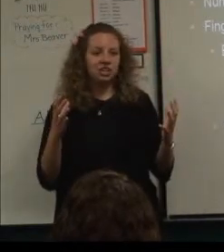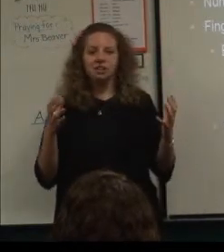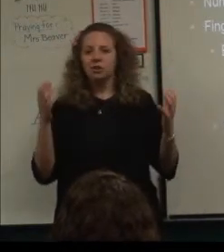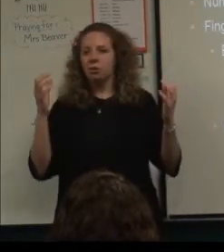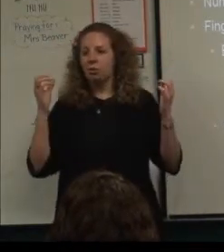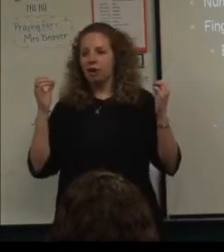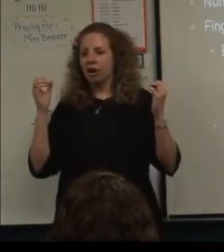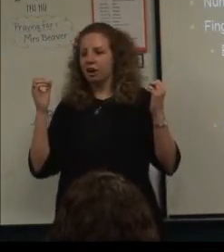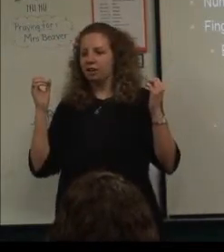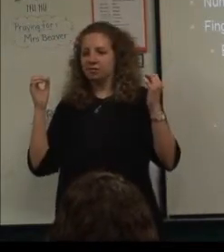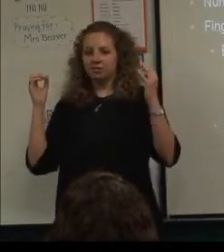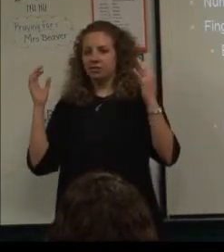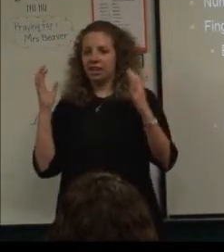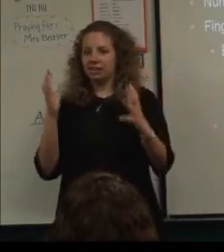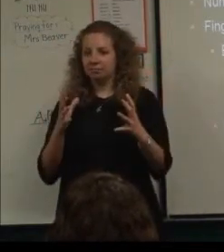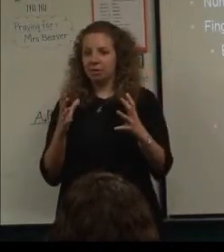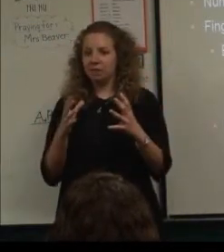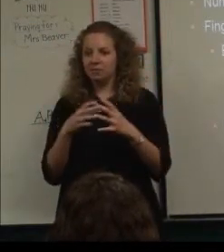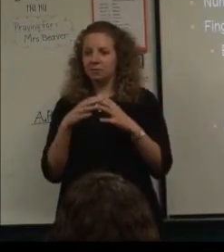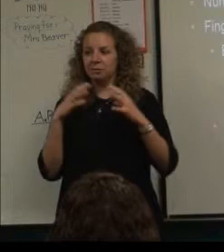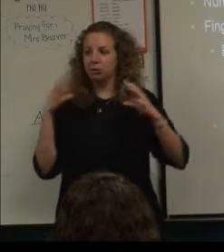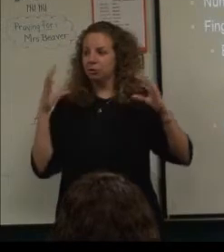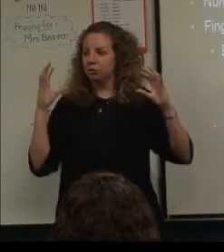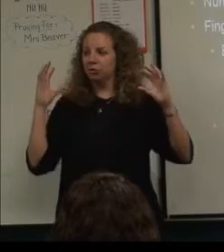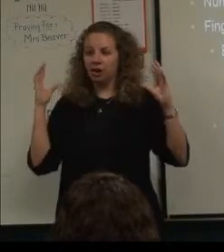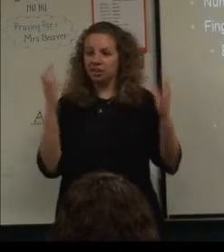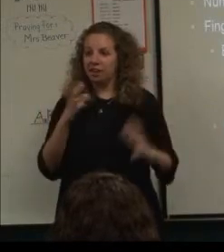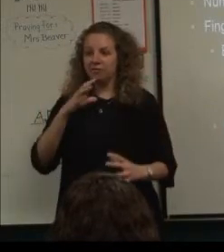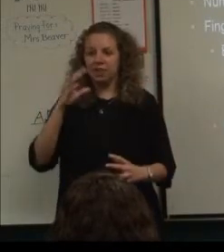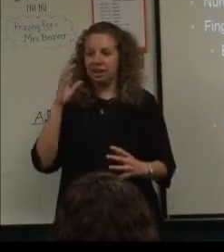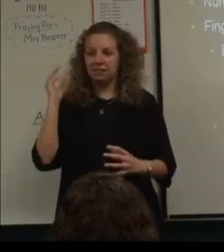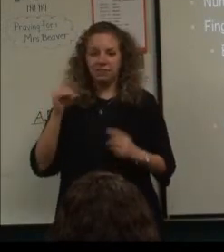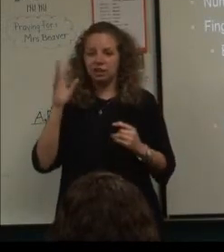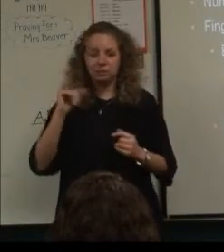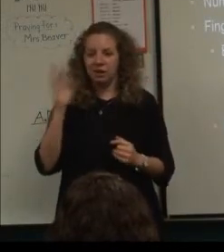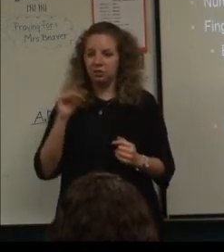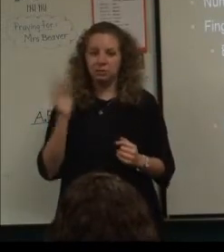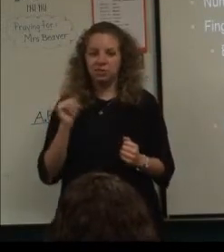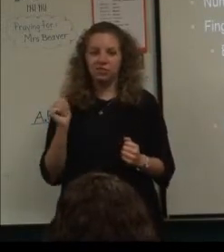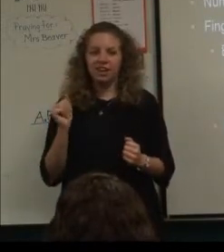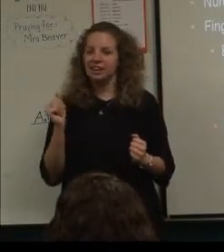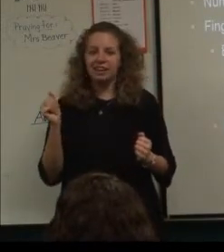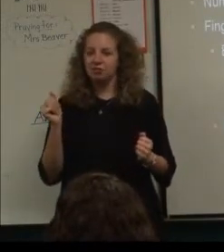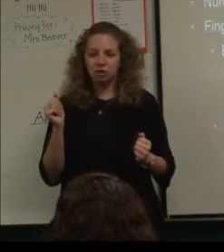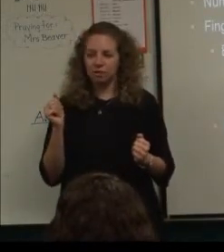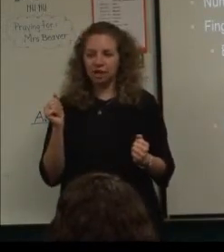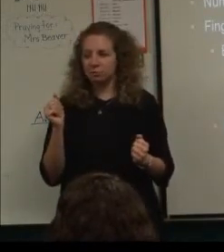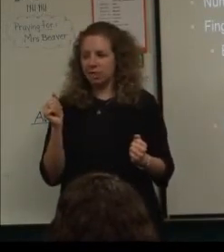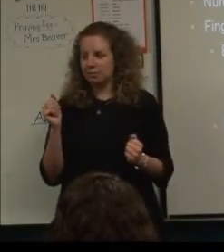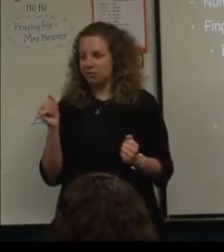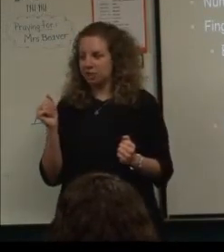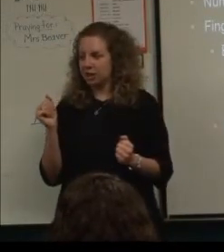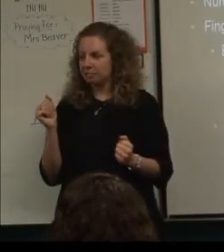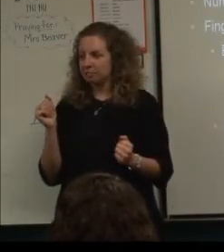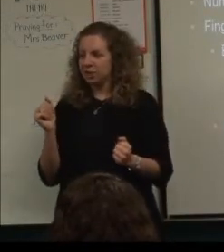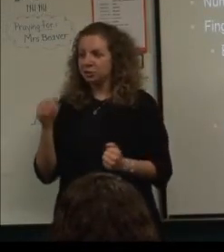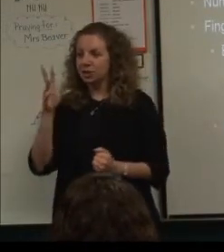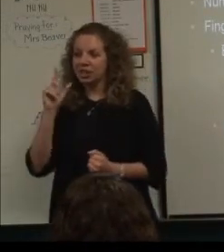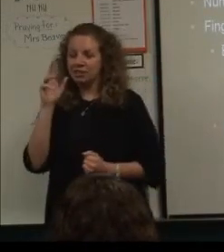it, or like, but even the people who are deaf, like, and fingerspell at the speed of light, don't catch my name the first time. So even